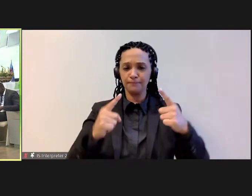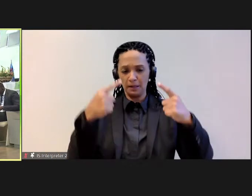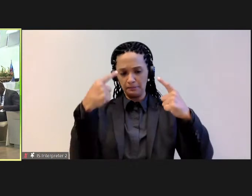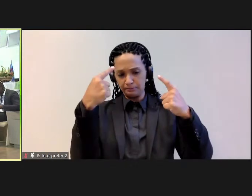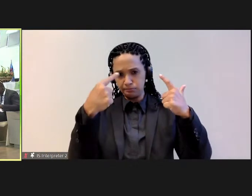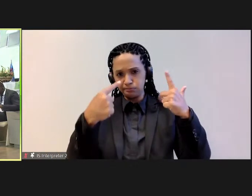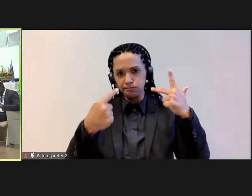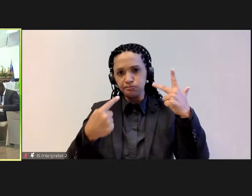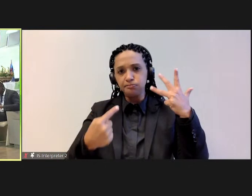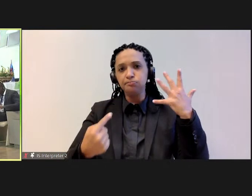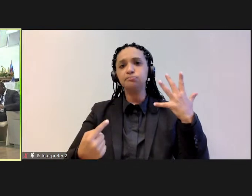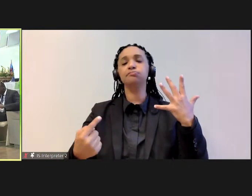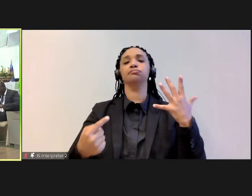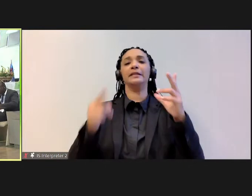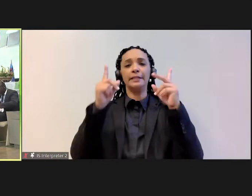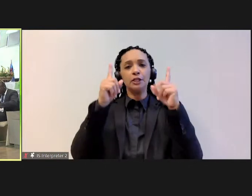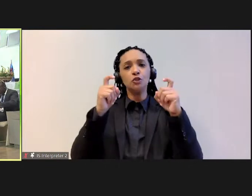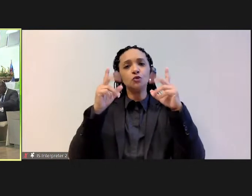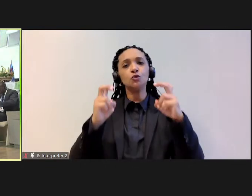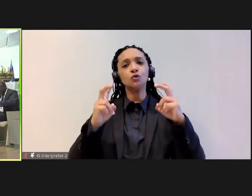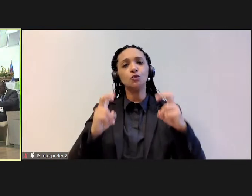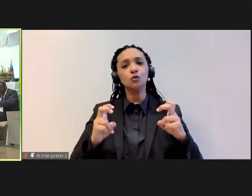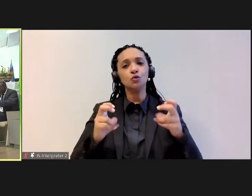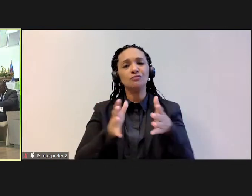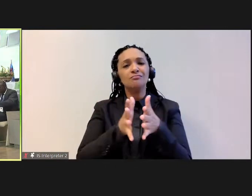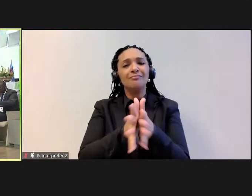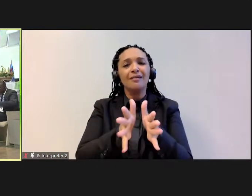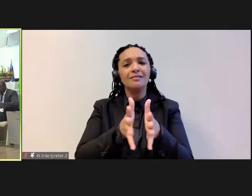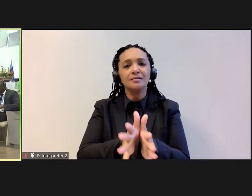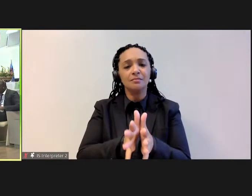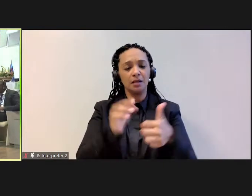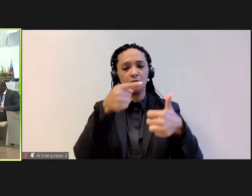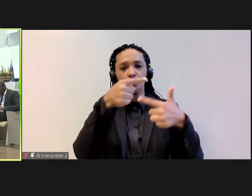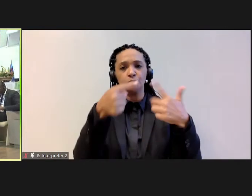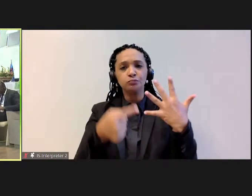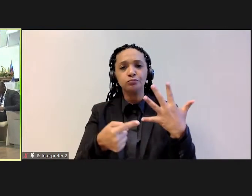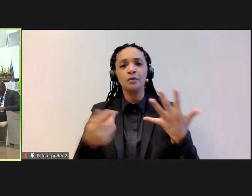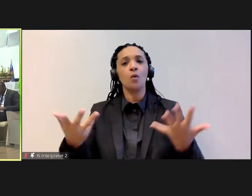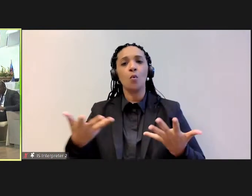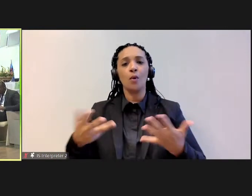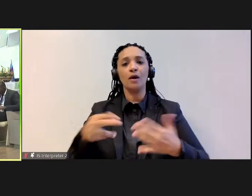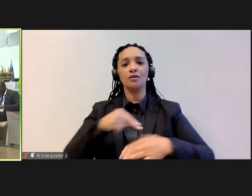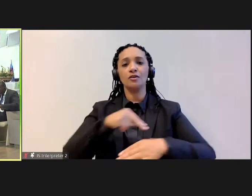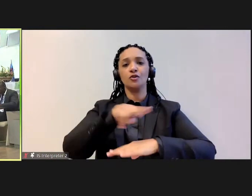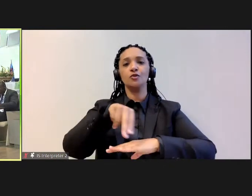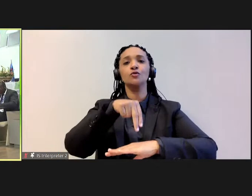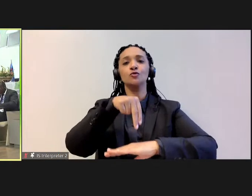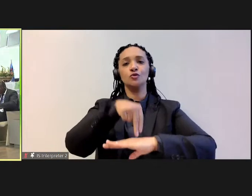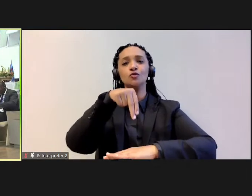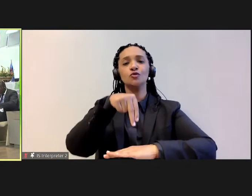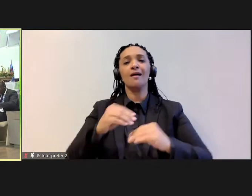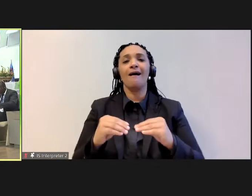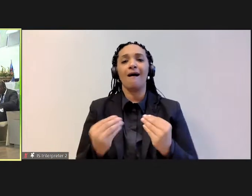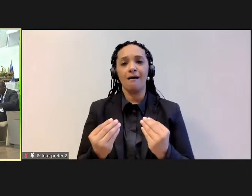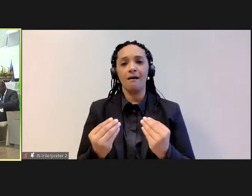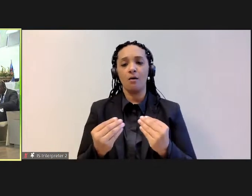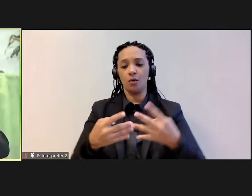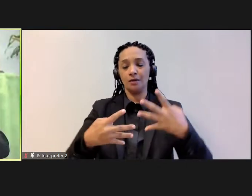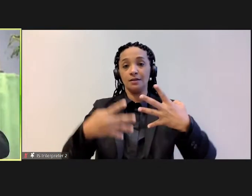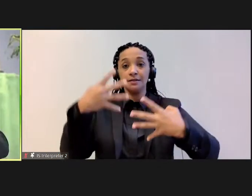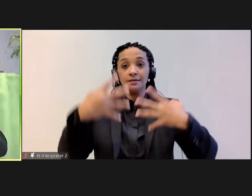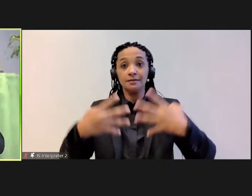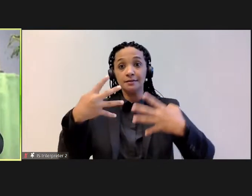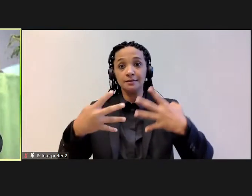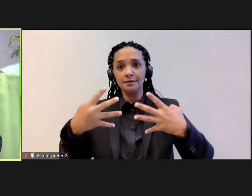coverage of the status and the challenges of data systems